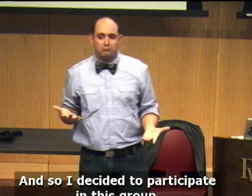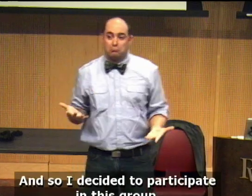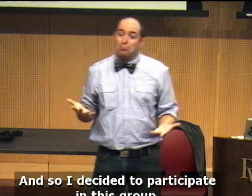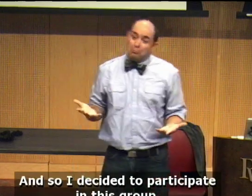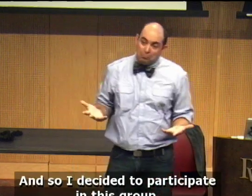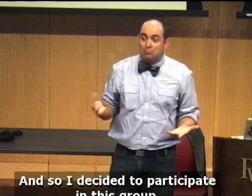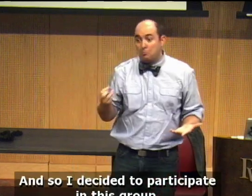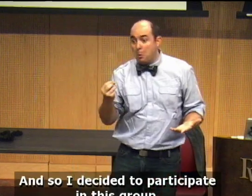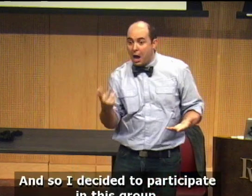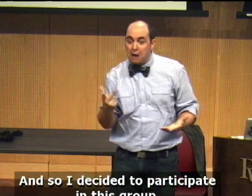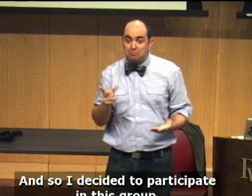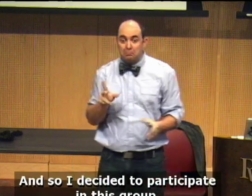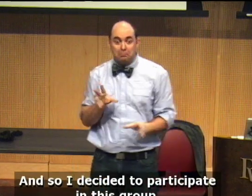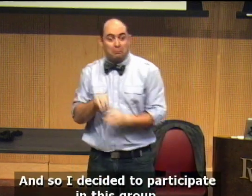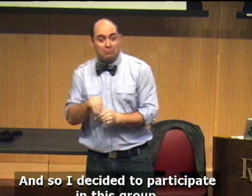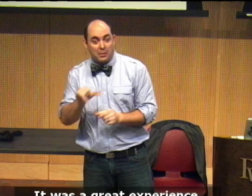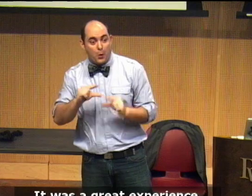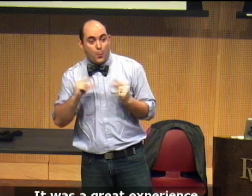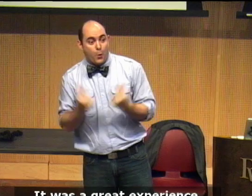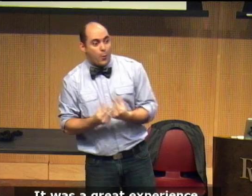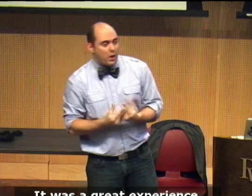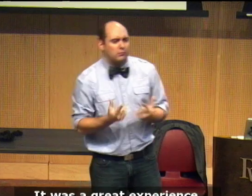to participate in this group. It was a great experience.